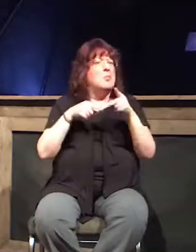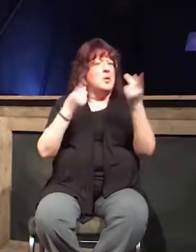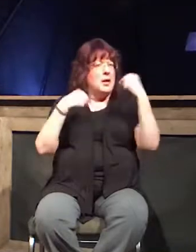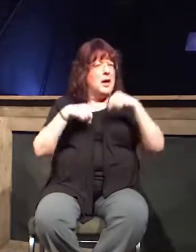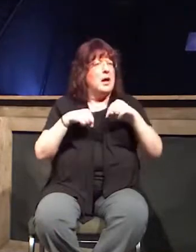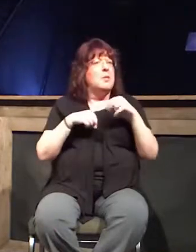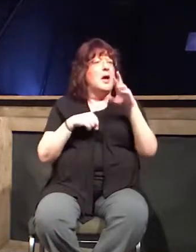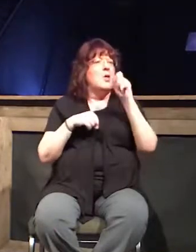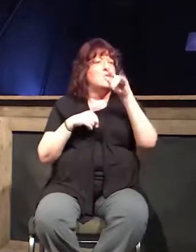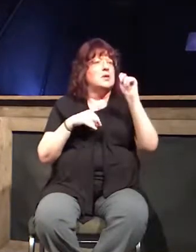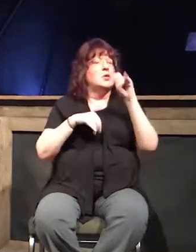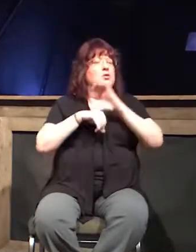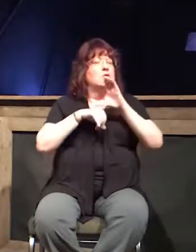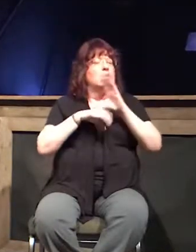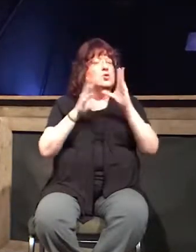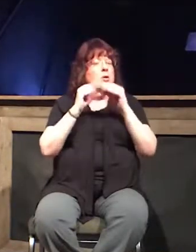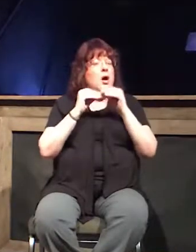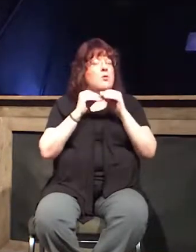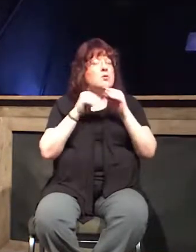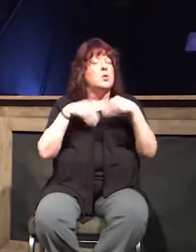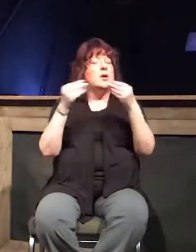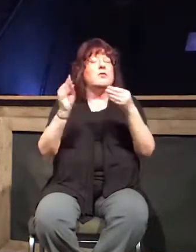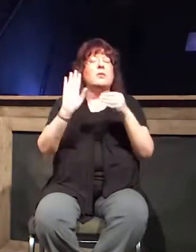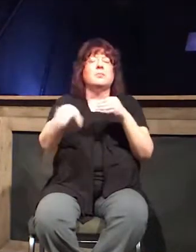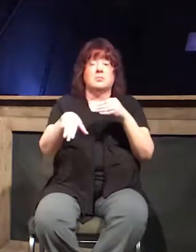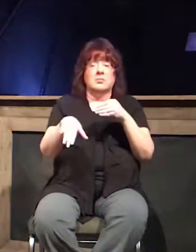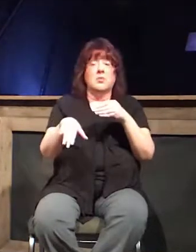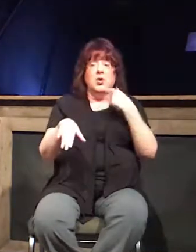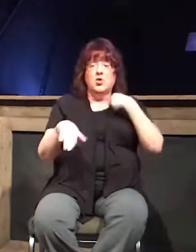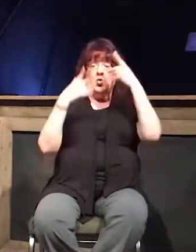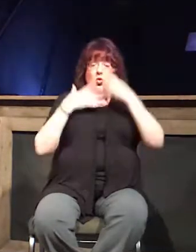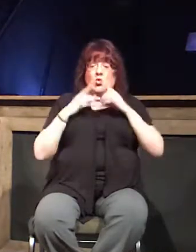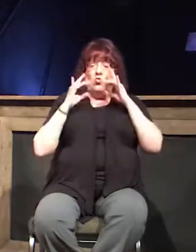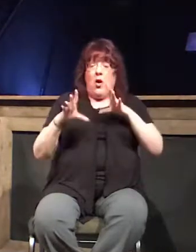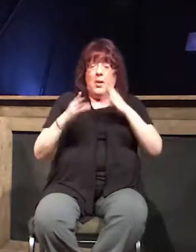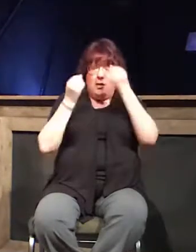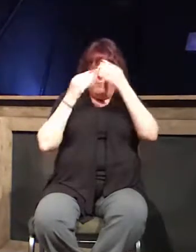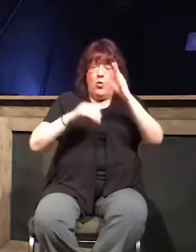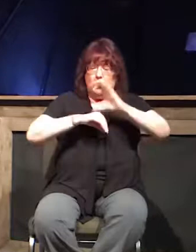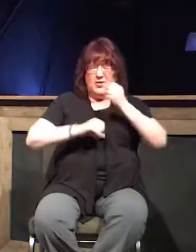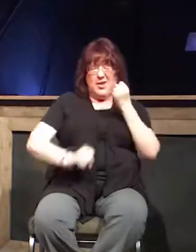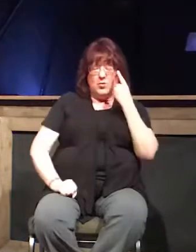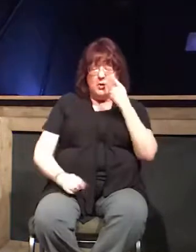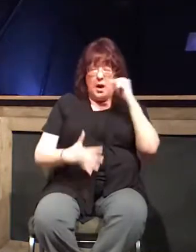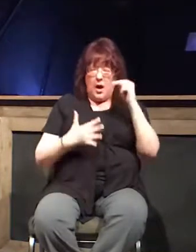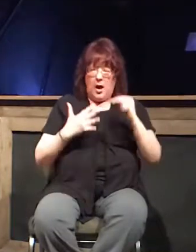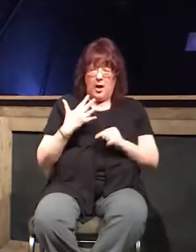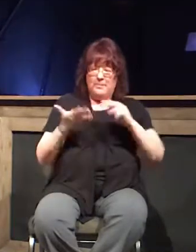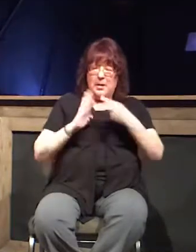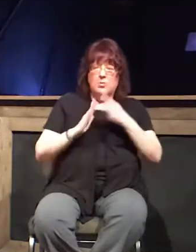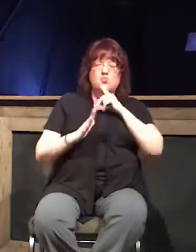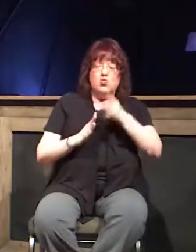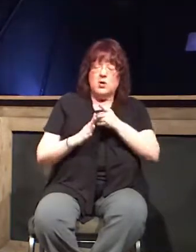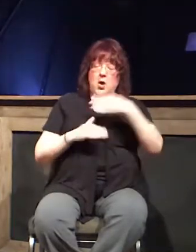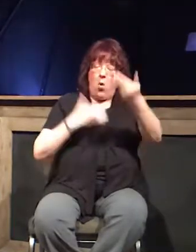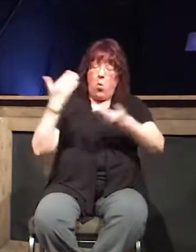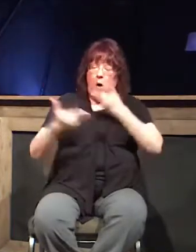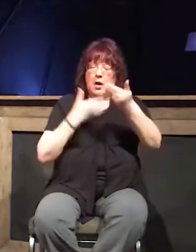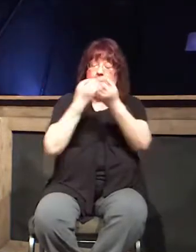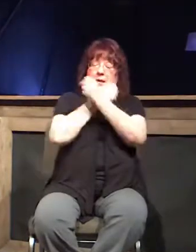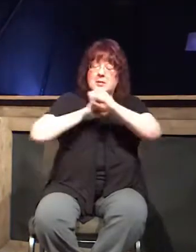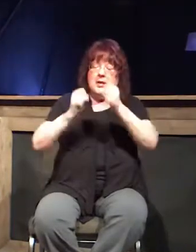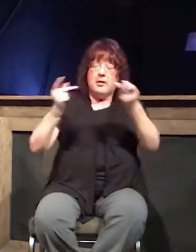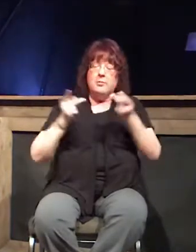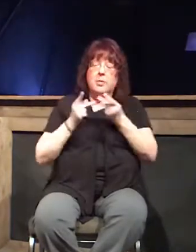year at our Resilient Church Conference. We give this to them to say, are you a trauma-informed church? Do you understand what it means to truly be a welcoming,